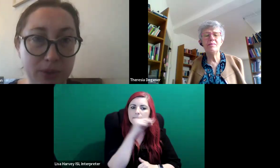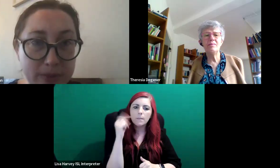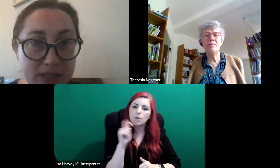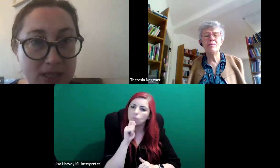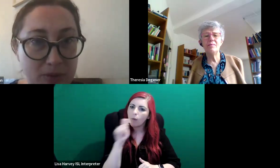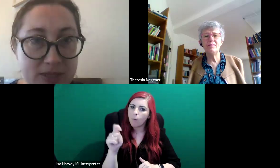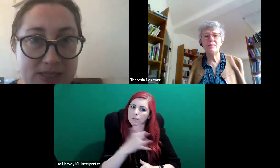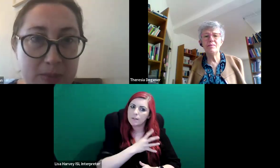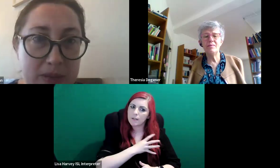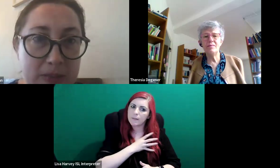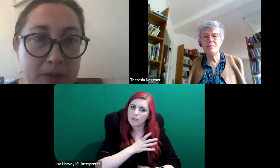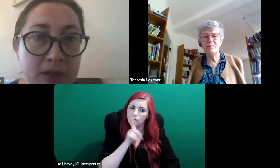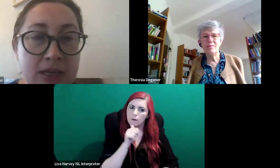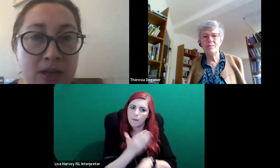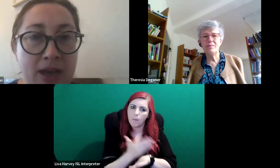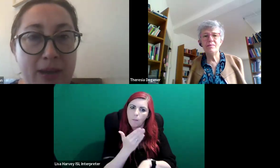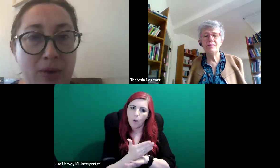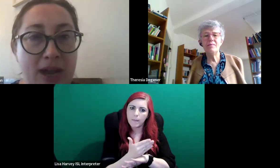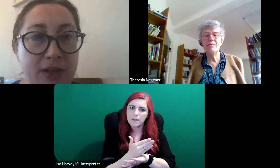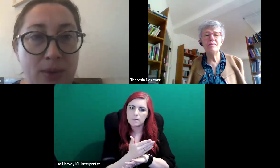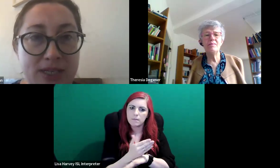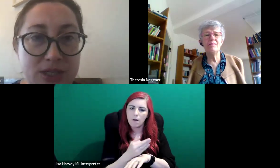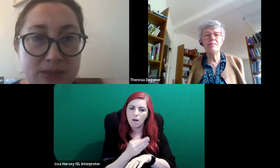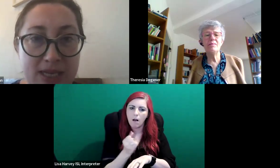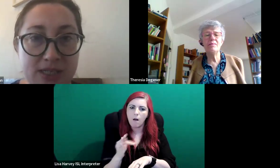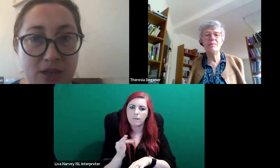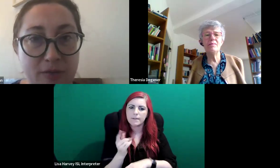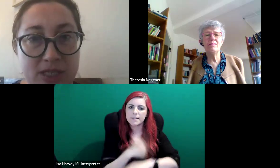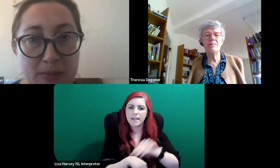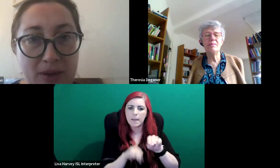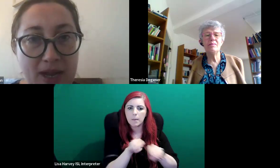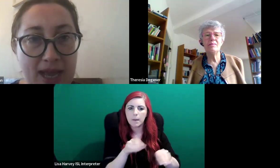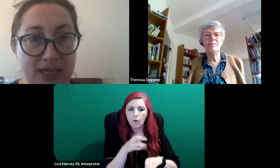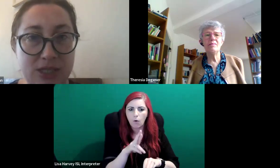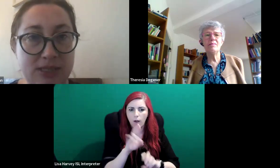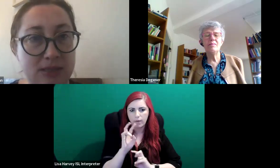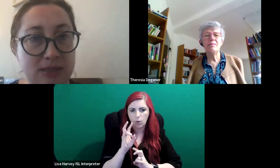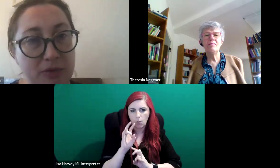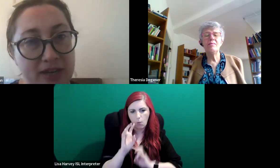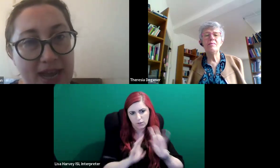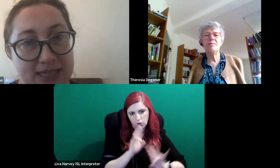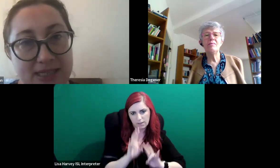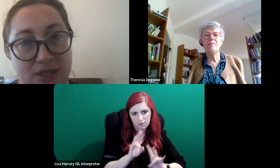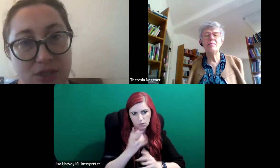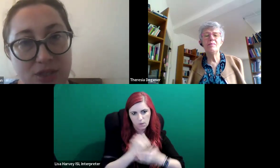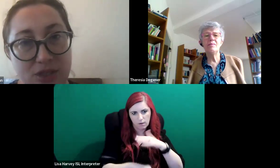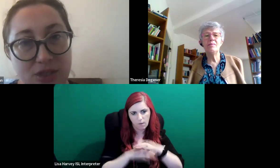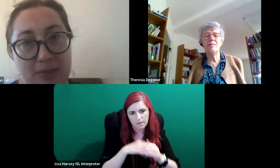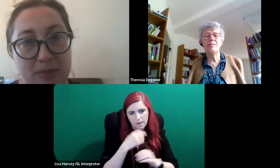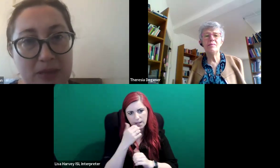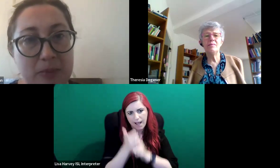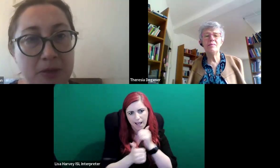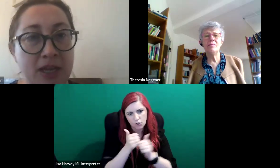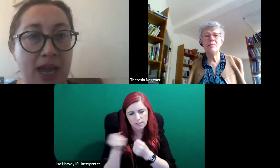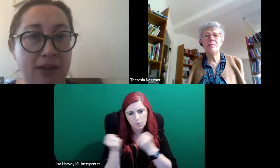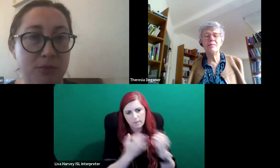Committee on Unemployment among Disabled People, or having questions made to the government about actions to provide access to jobs